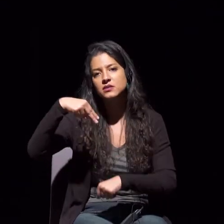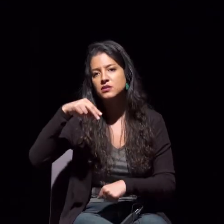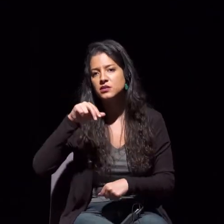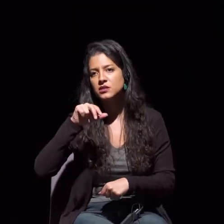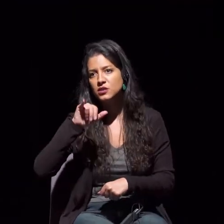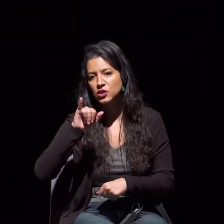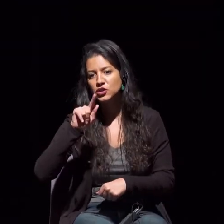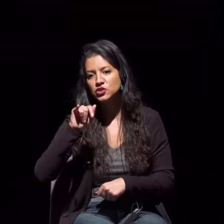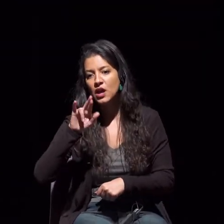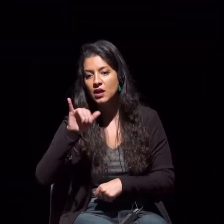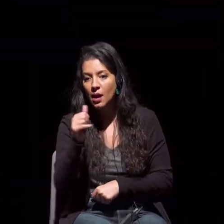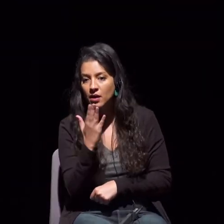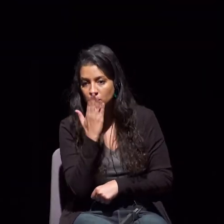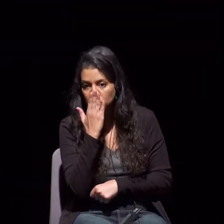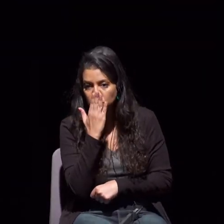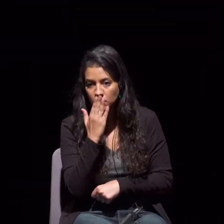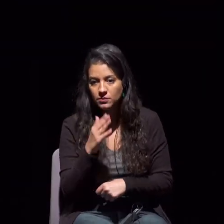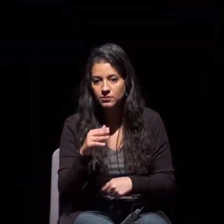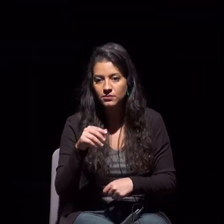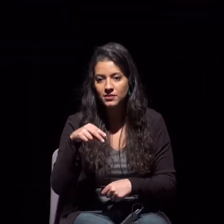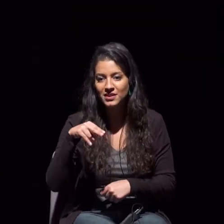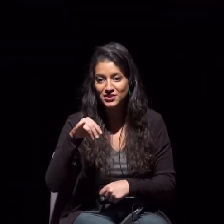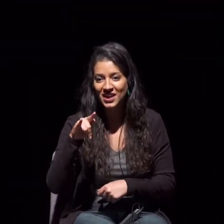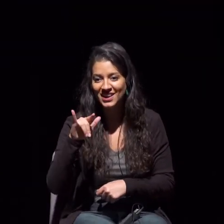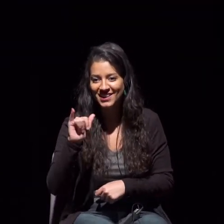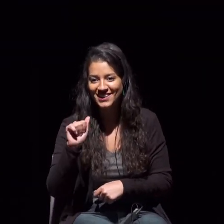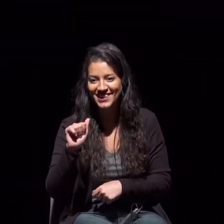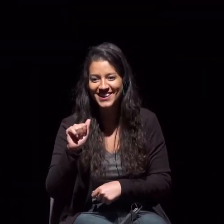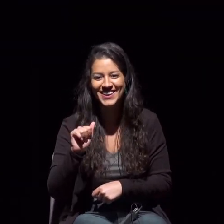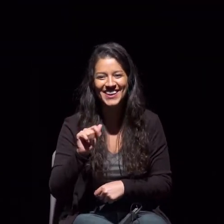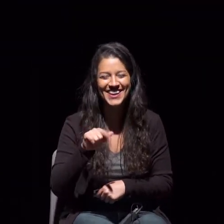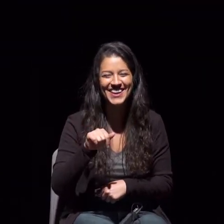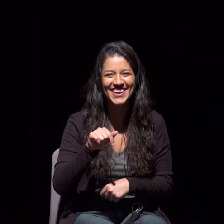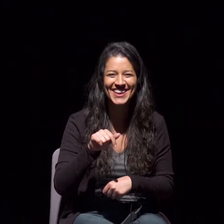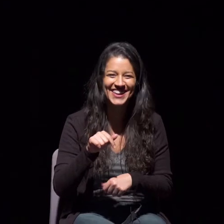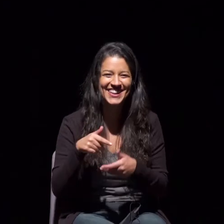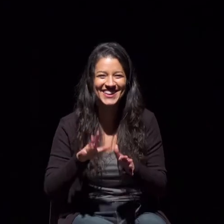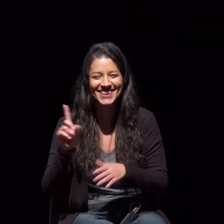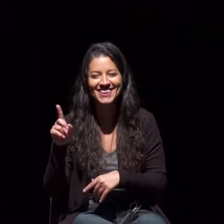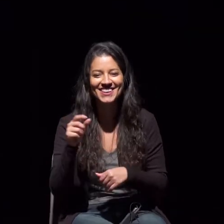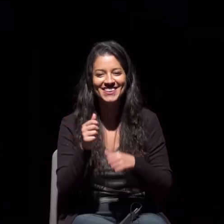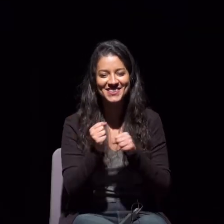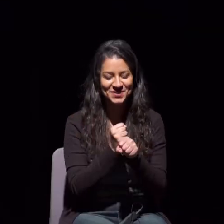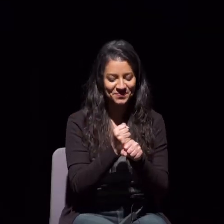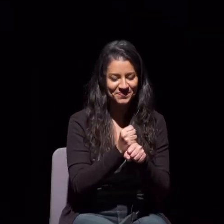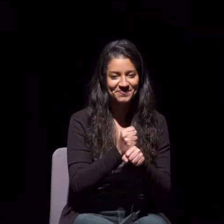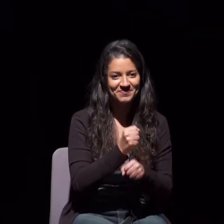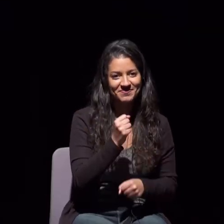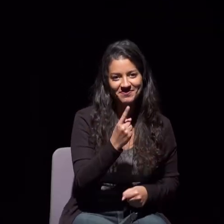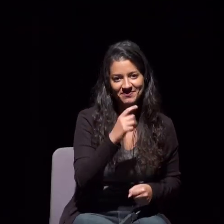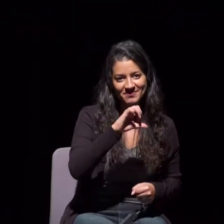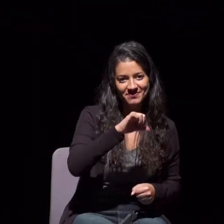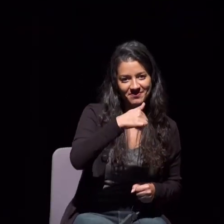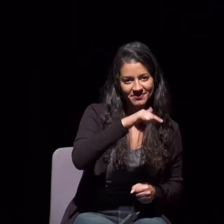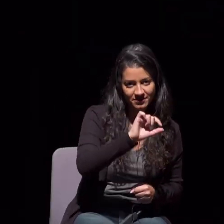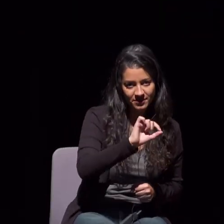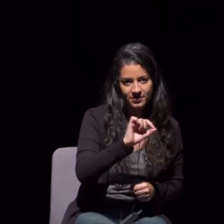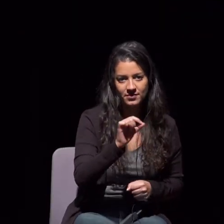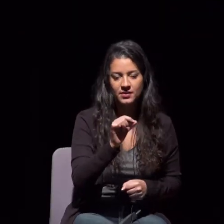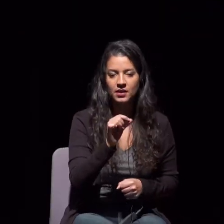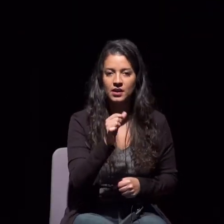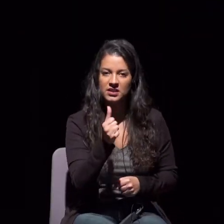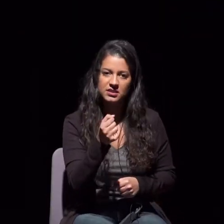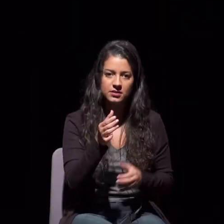1960s and 70s. A half-caste child, in England, Joseph was considered hard to